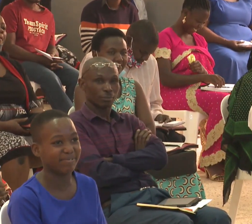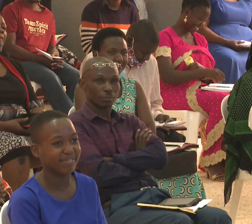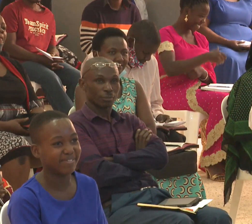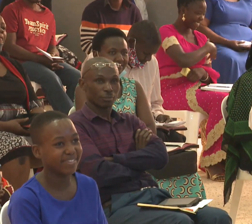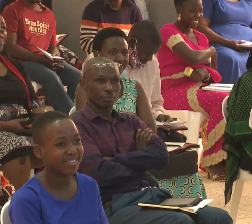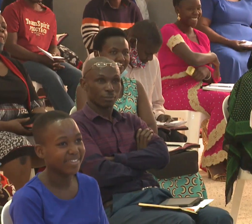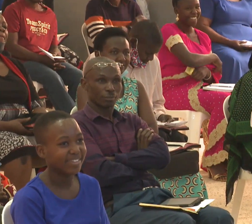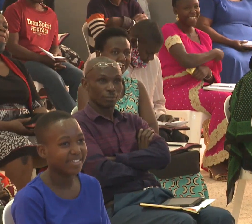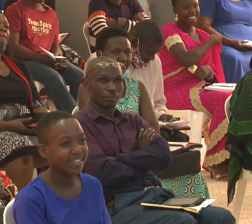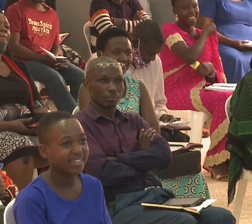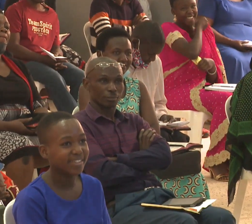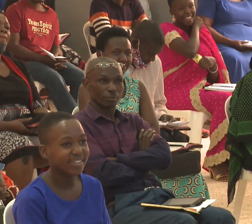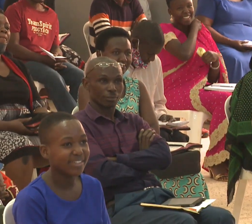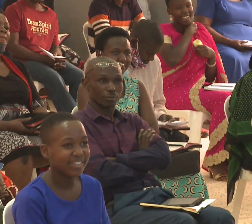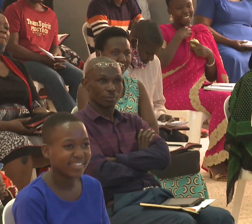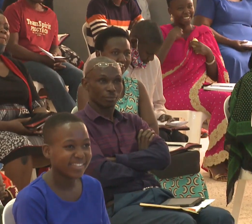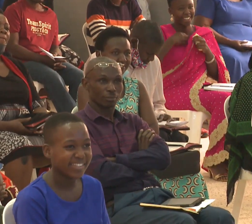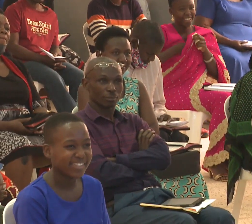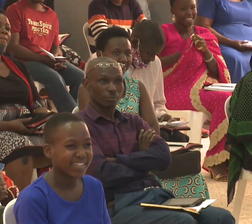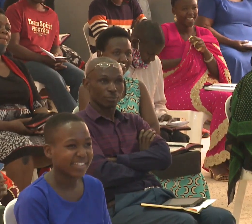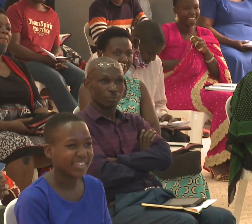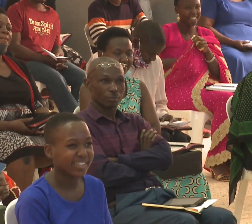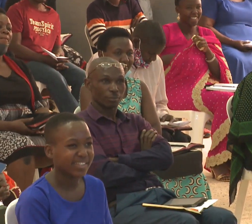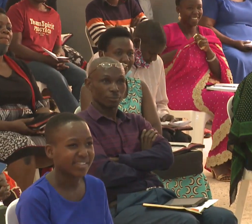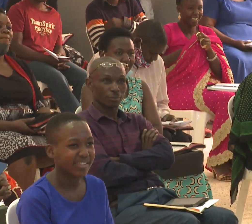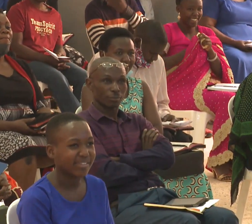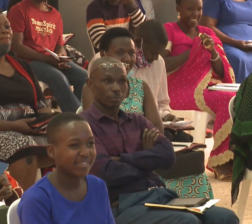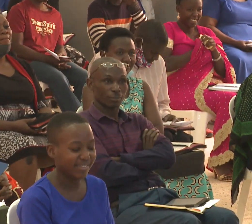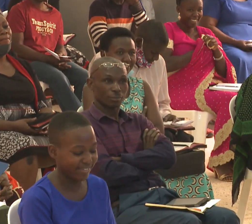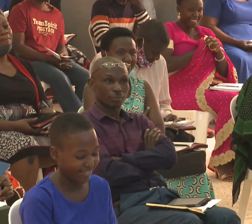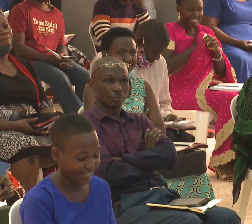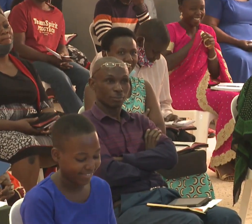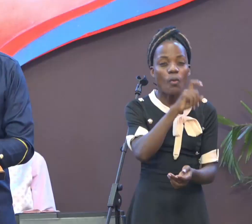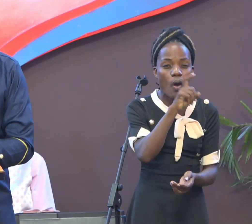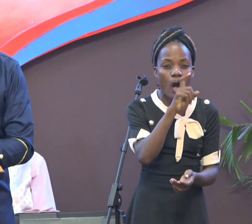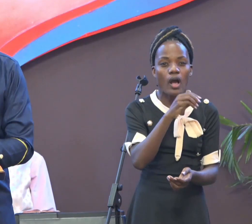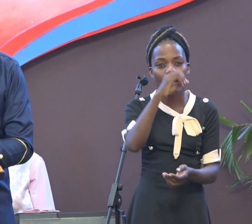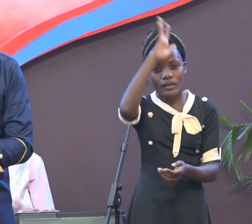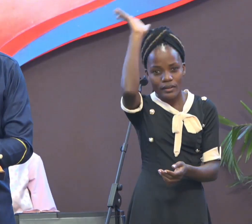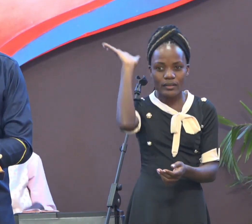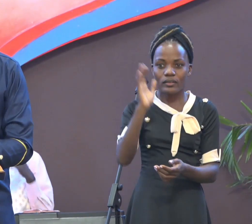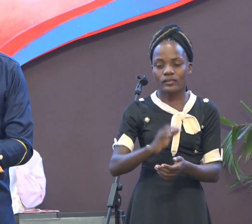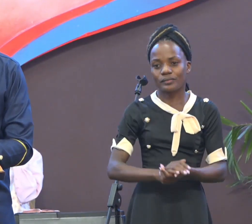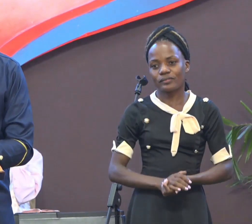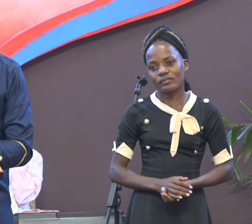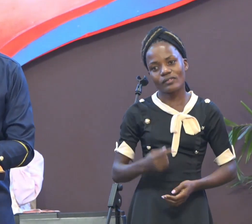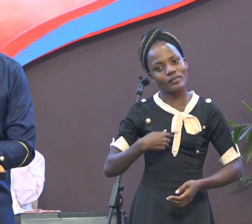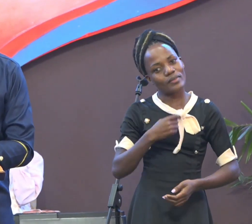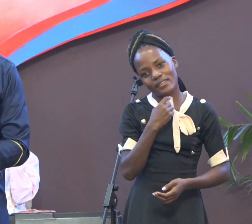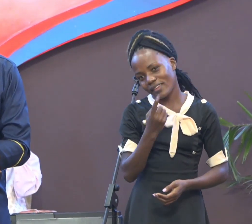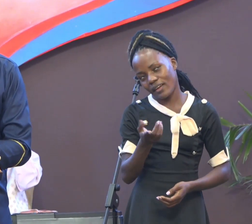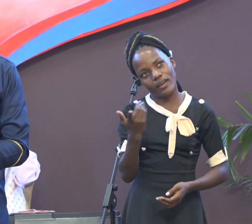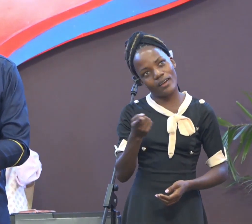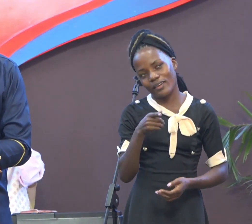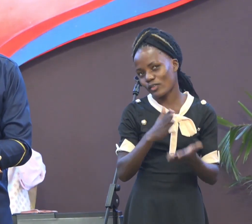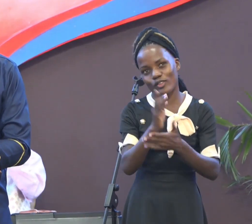is beginning it, and the hen crowed again, and I